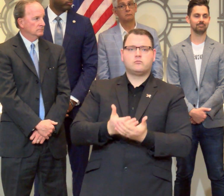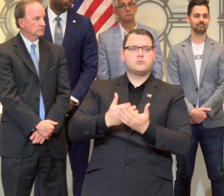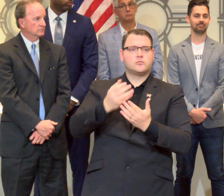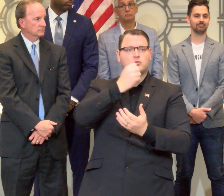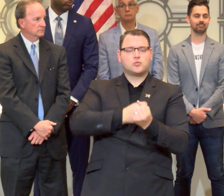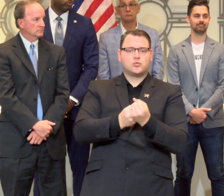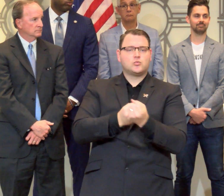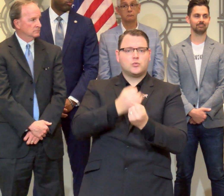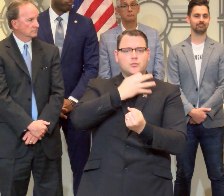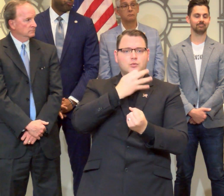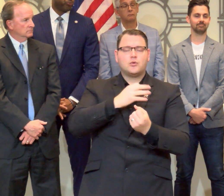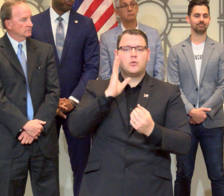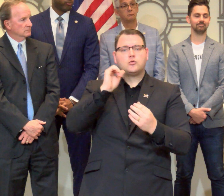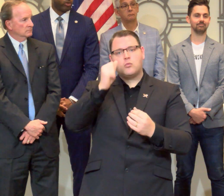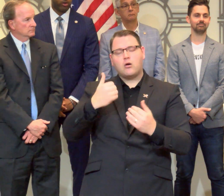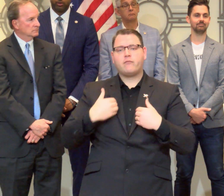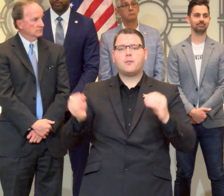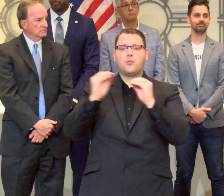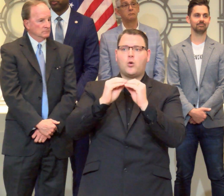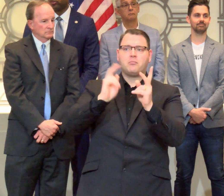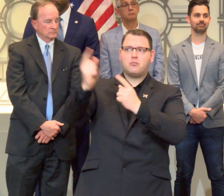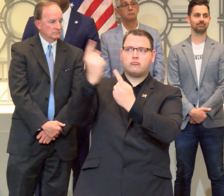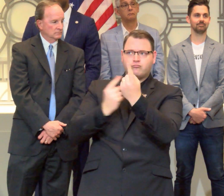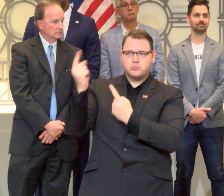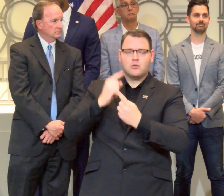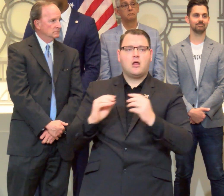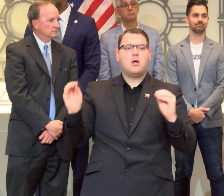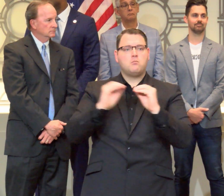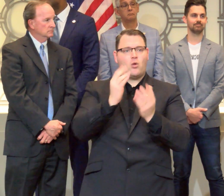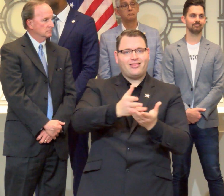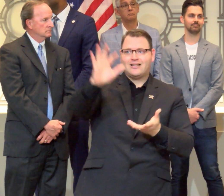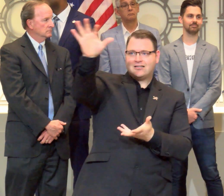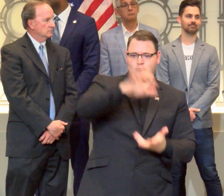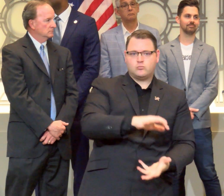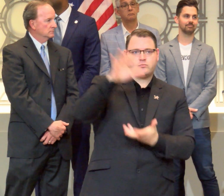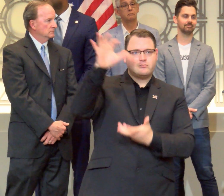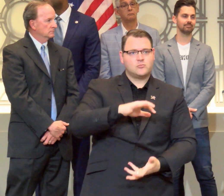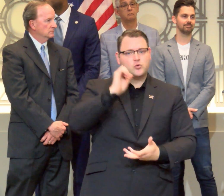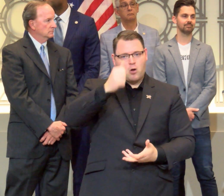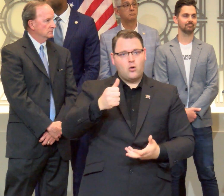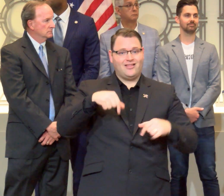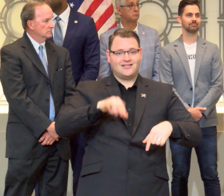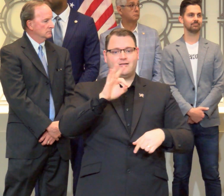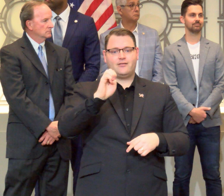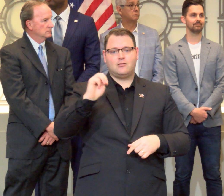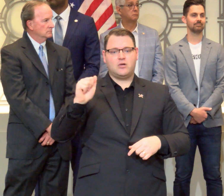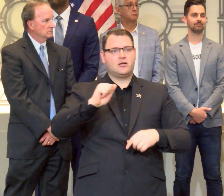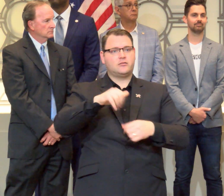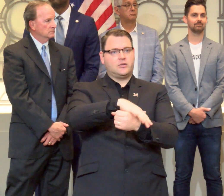additional supplies, additional personnel that are coming in to assist in this site, which is a FEMA site that's being stood up